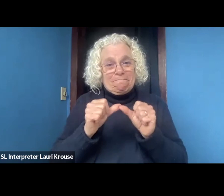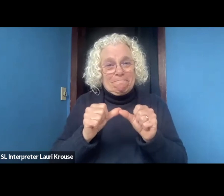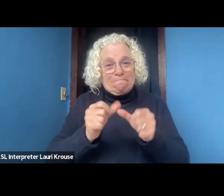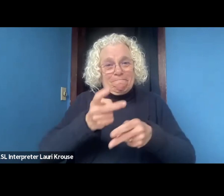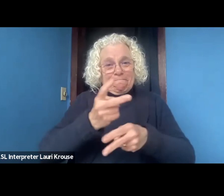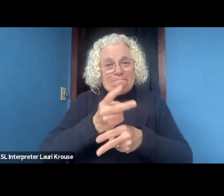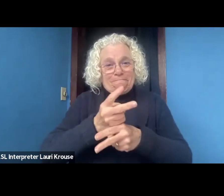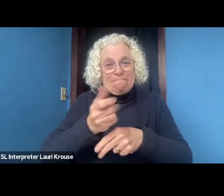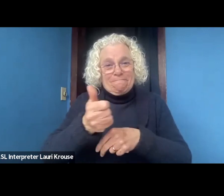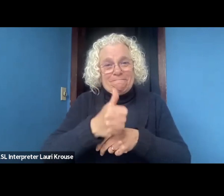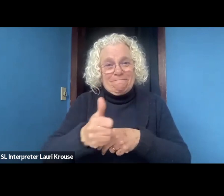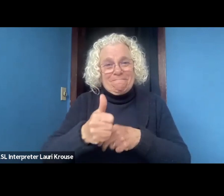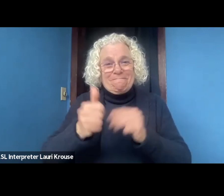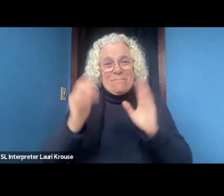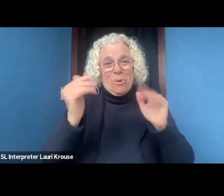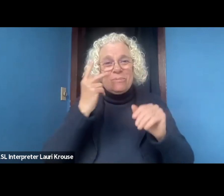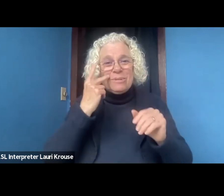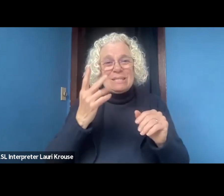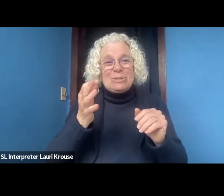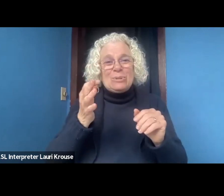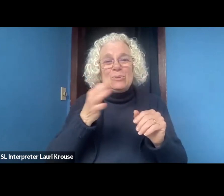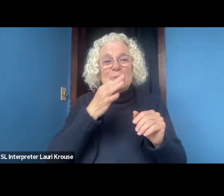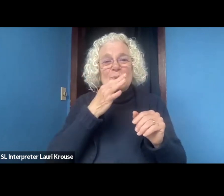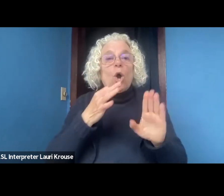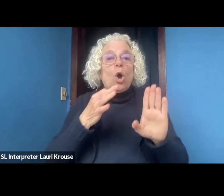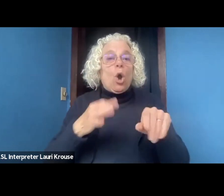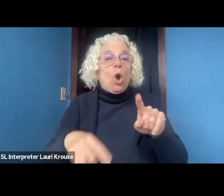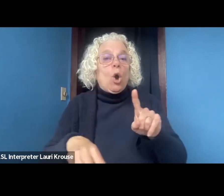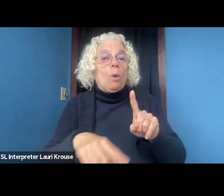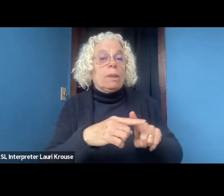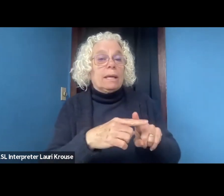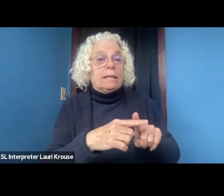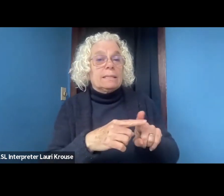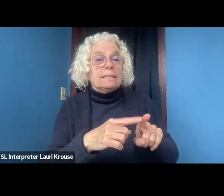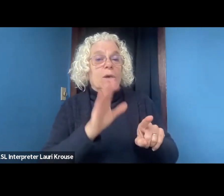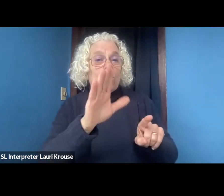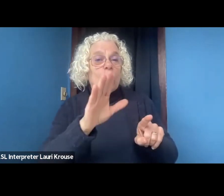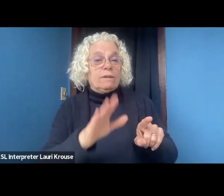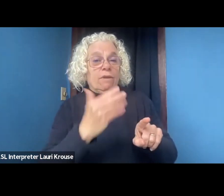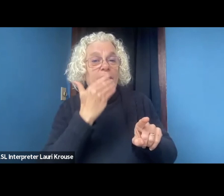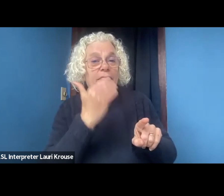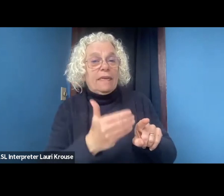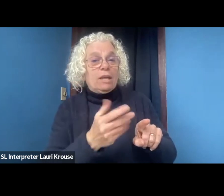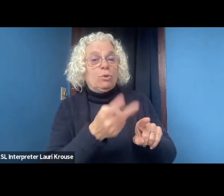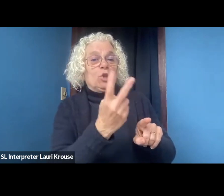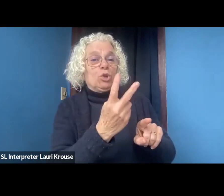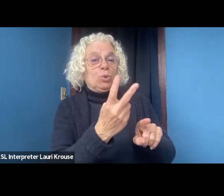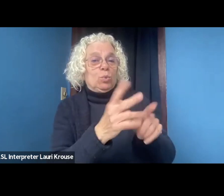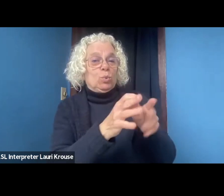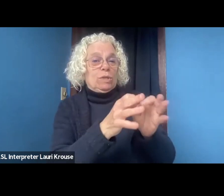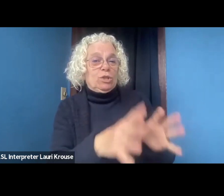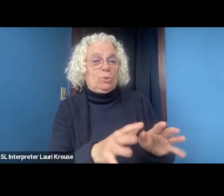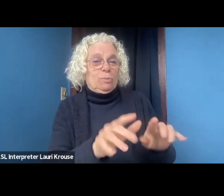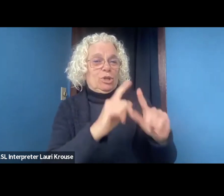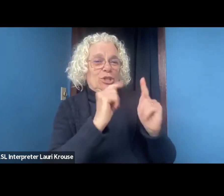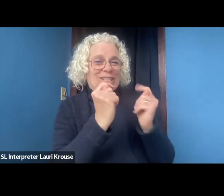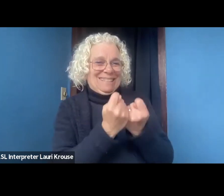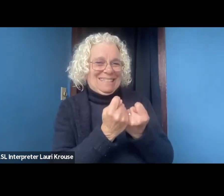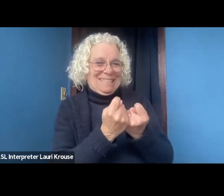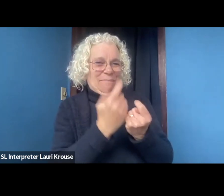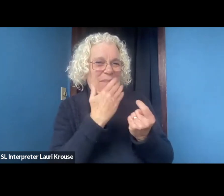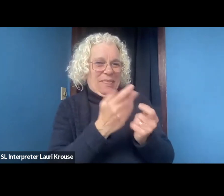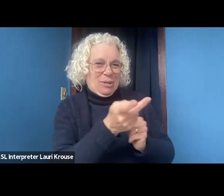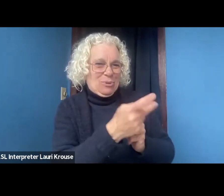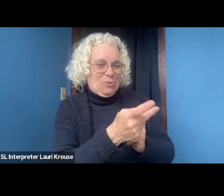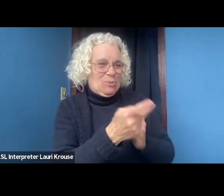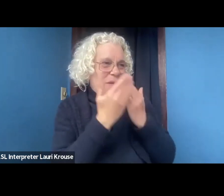And I hope to see you all soon. And thank you to our incredible ASL interpreter team as well. We are